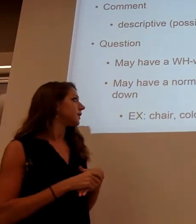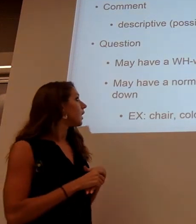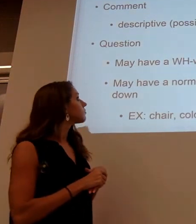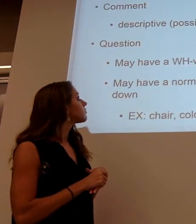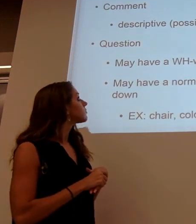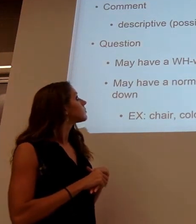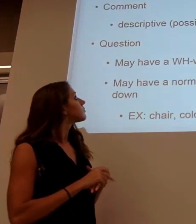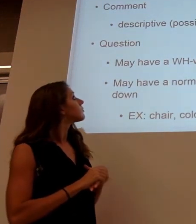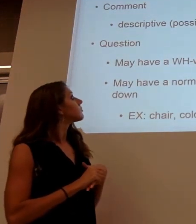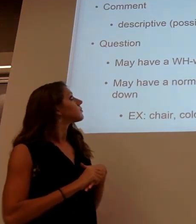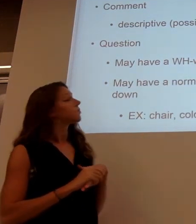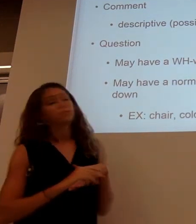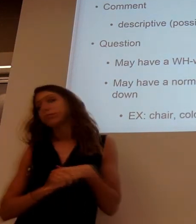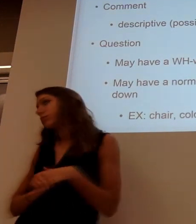like that.